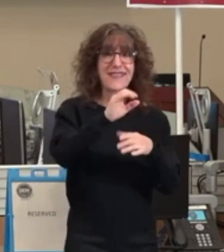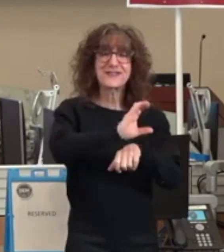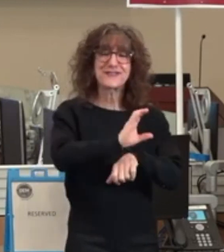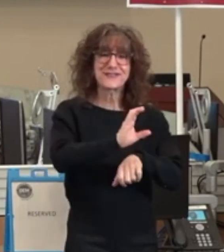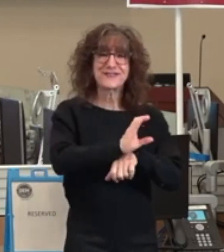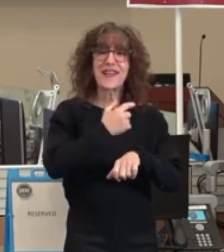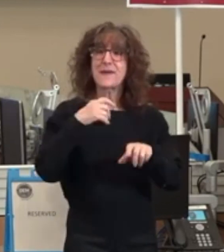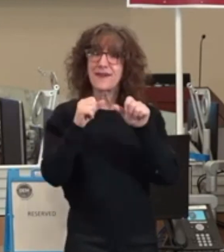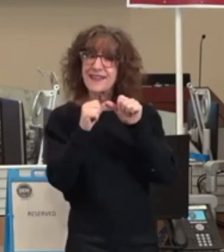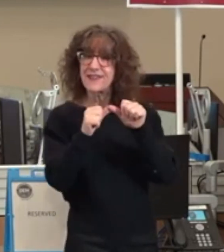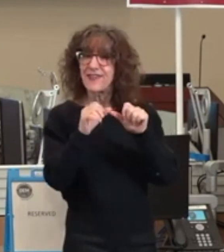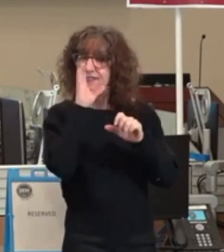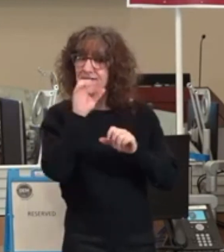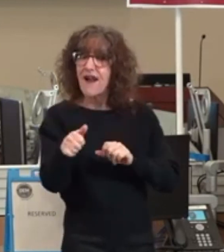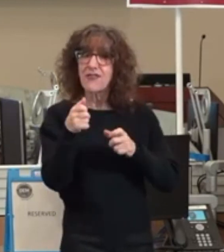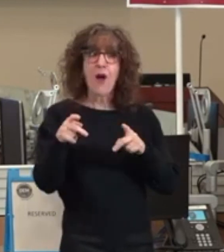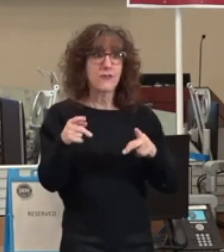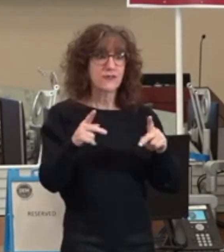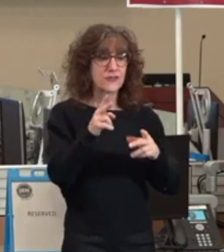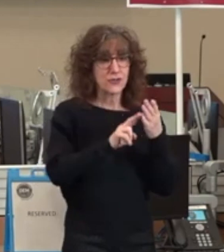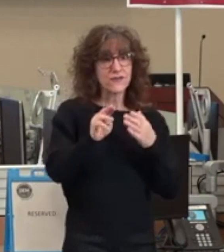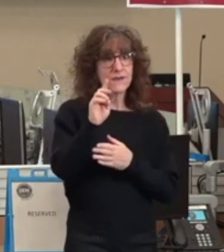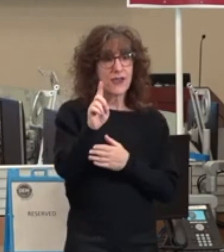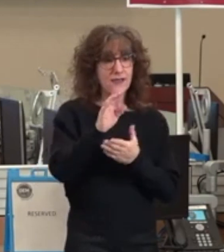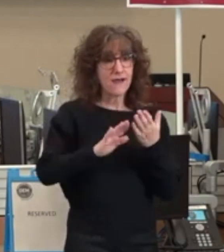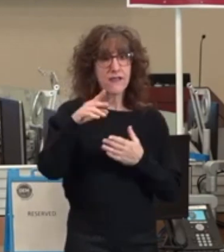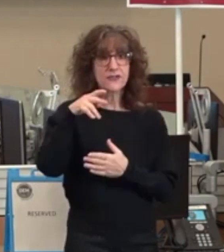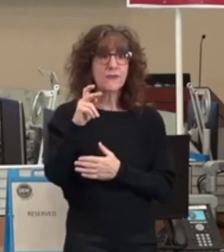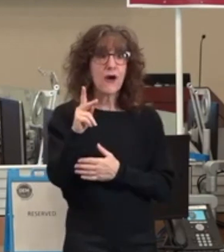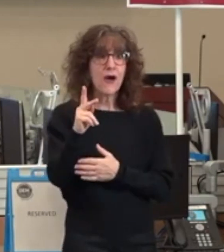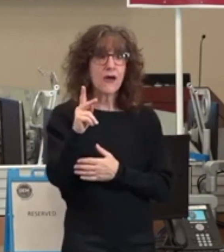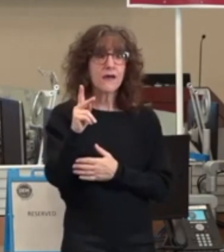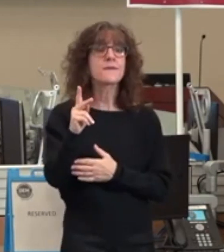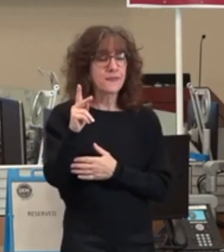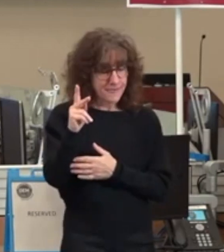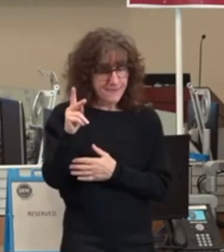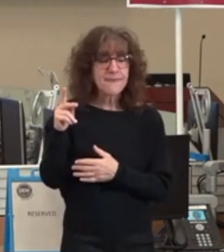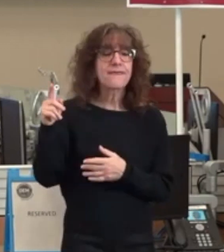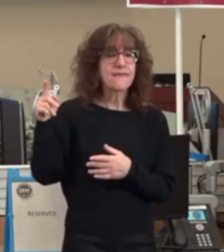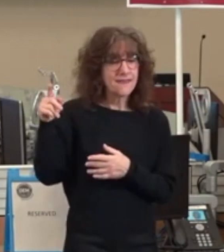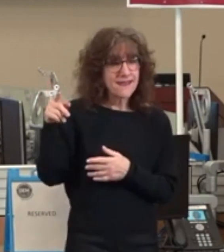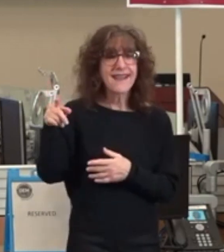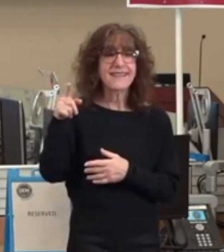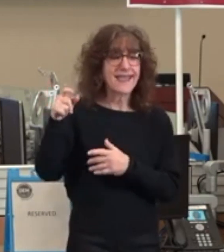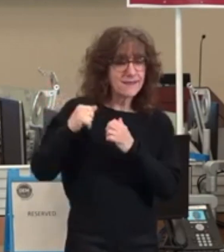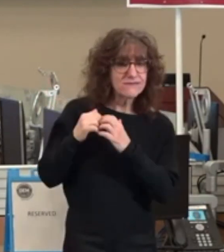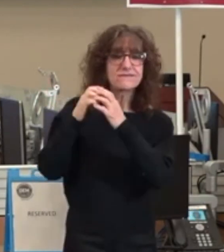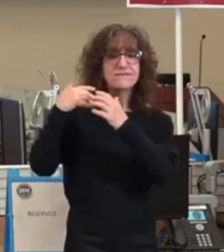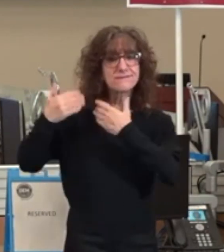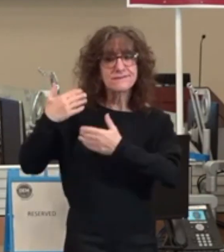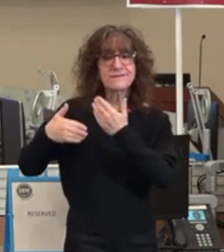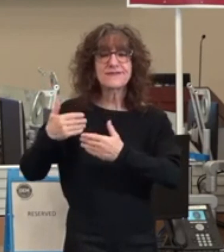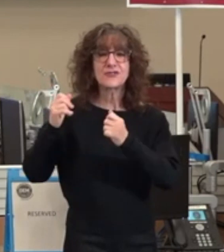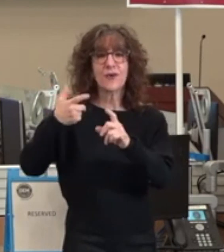we are going to continue to look for other opportunities. The University of Maryland College Park, we've got to get the University of Maryland College Park up and running so